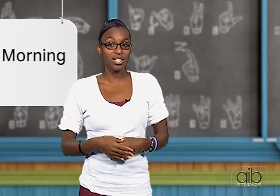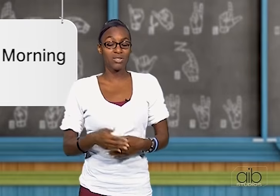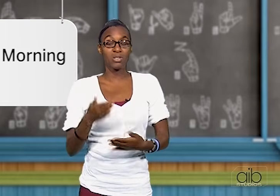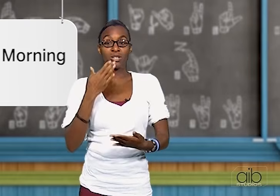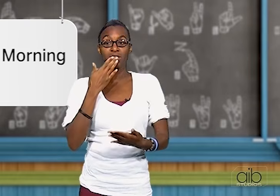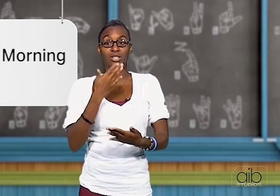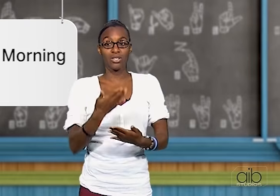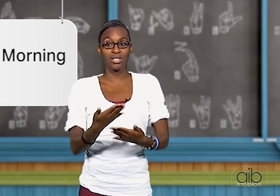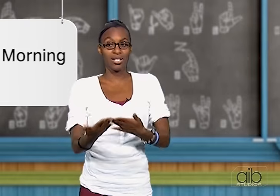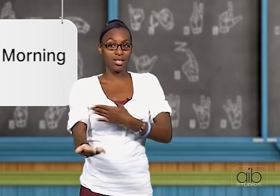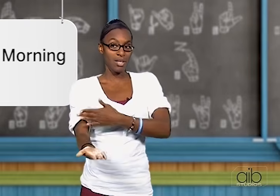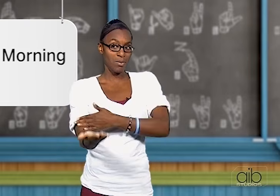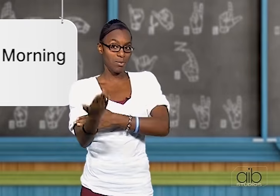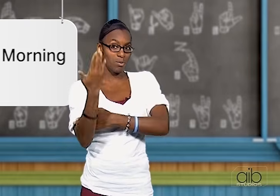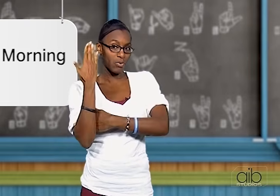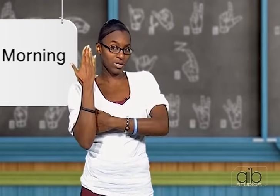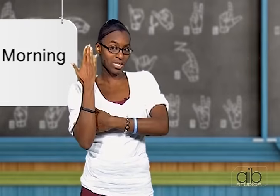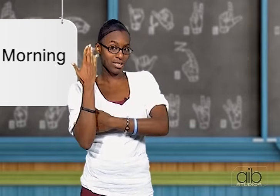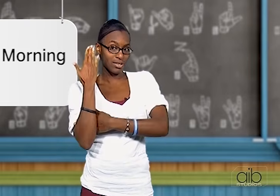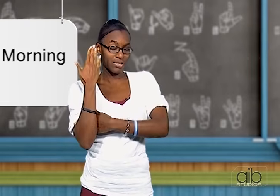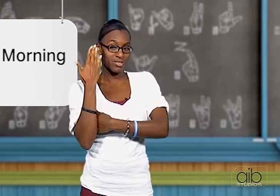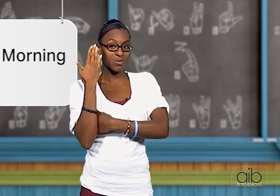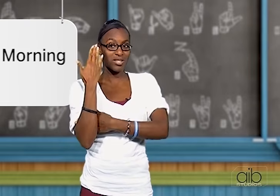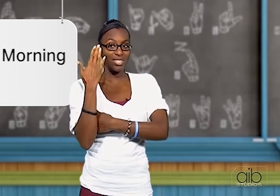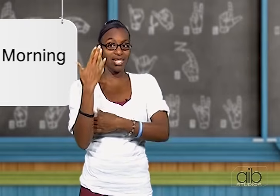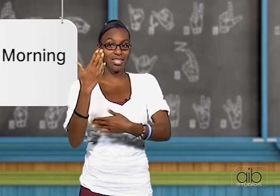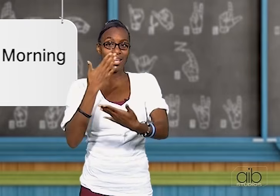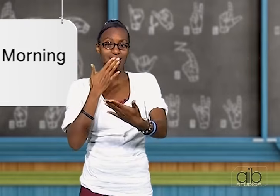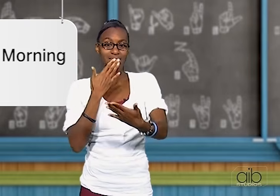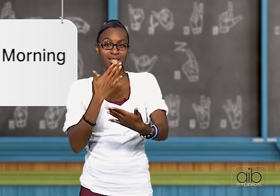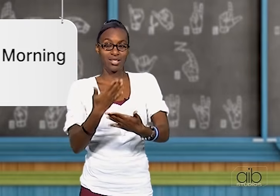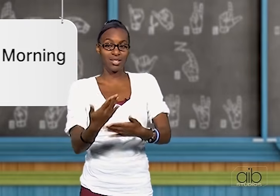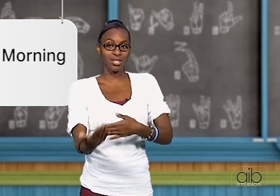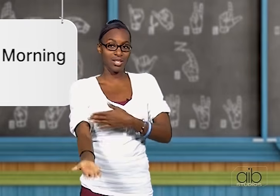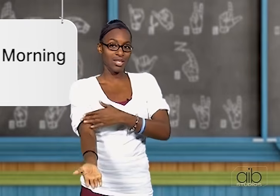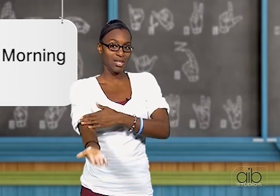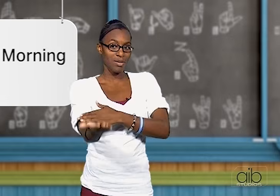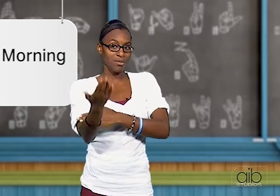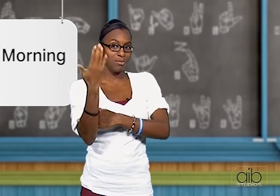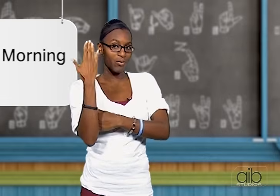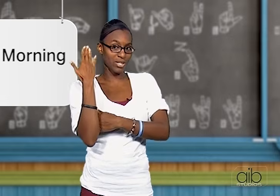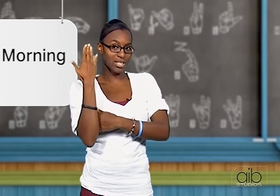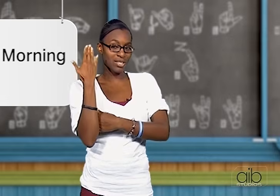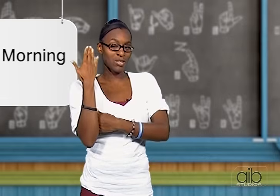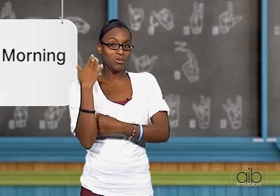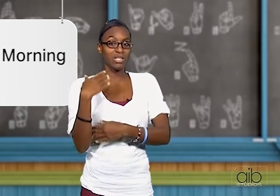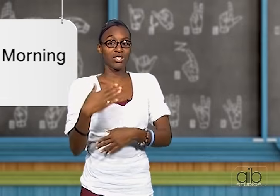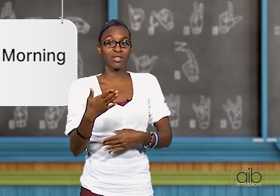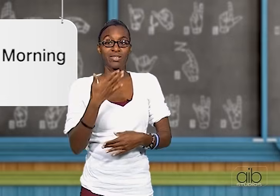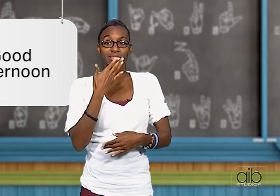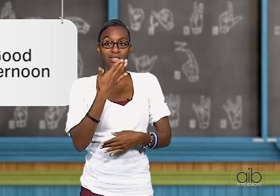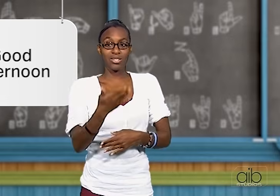So we learn good morning. So once again, that's good morning. We learn